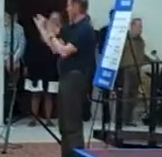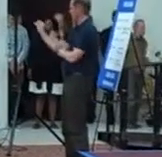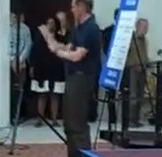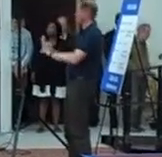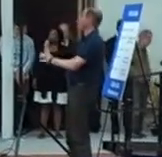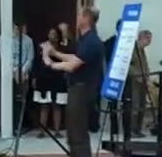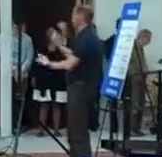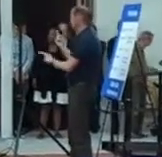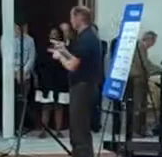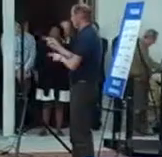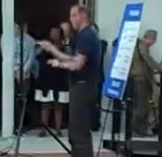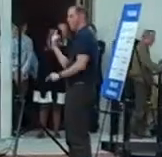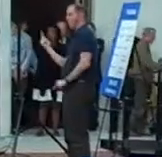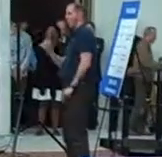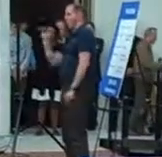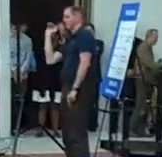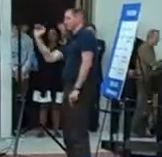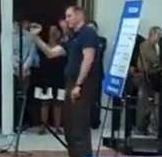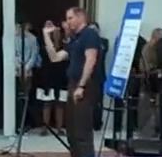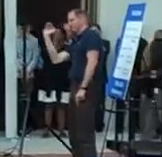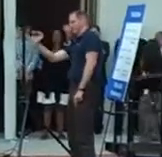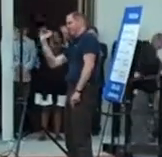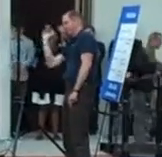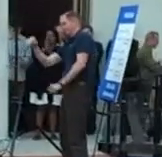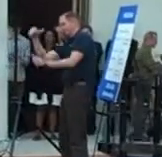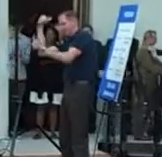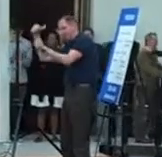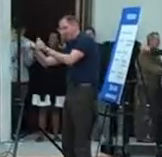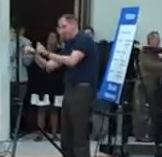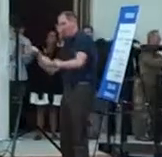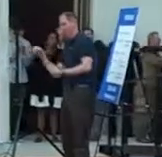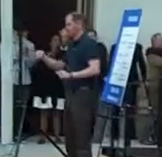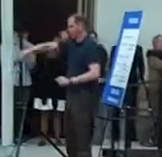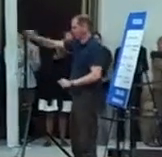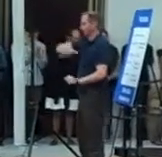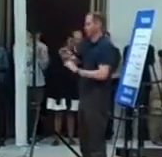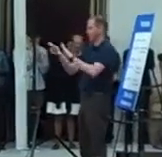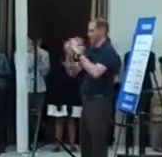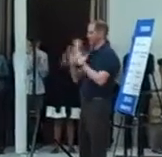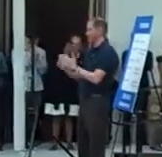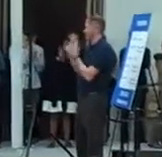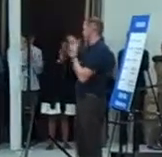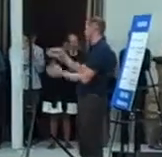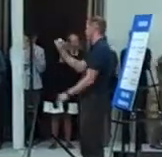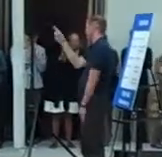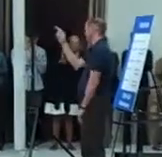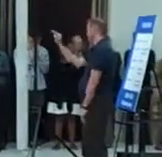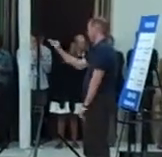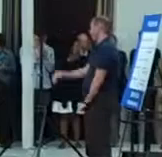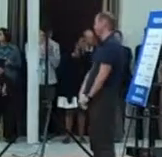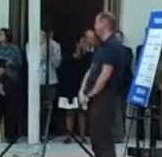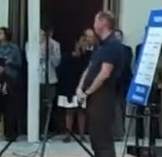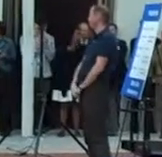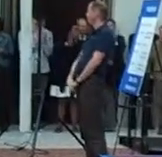a big round of applause to Susan and her leadership and stewardship of this department. She's